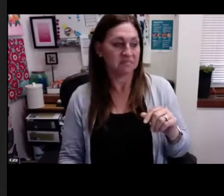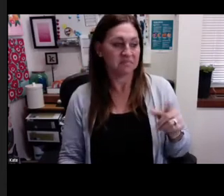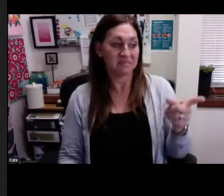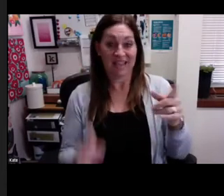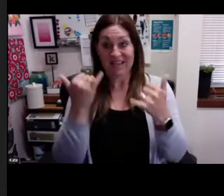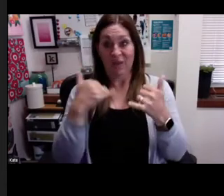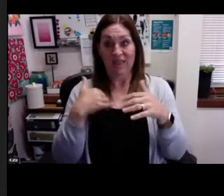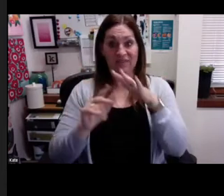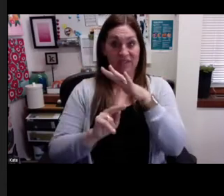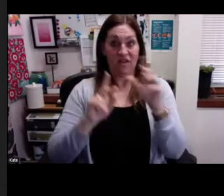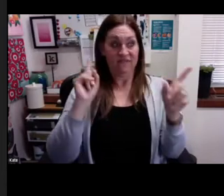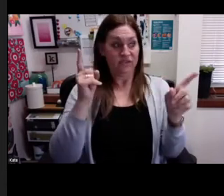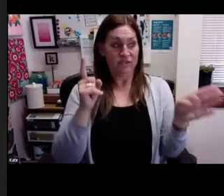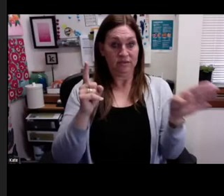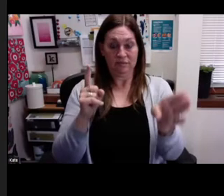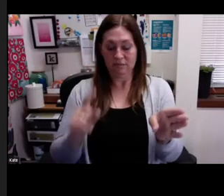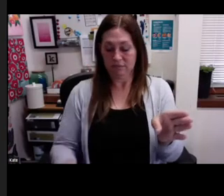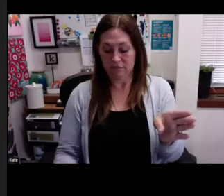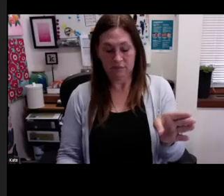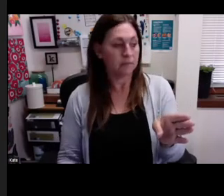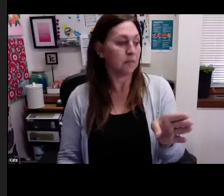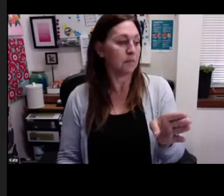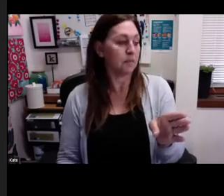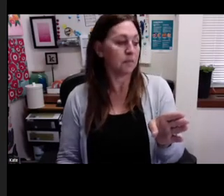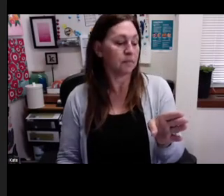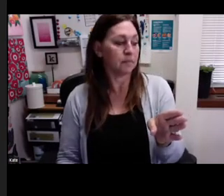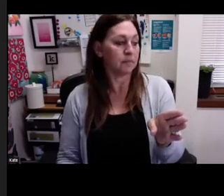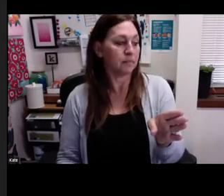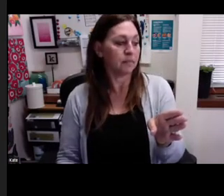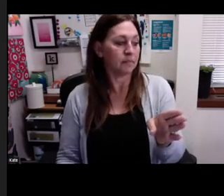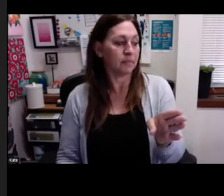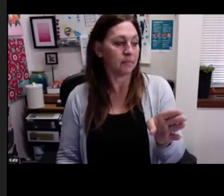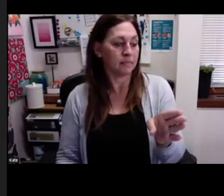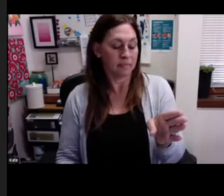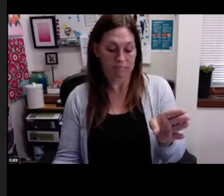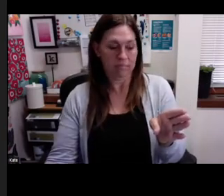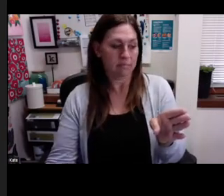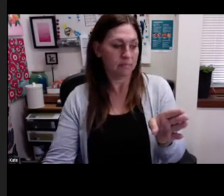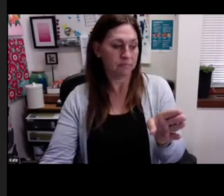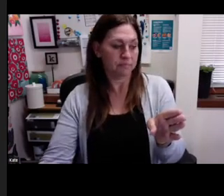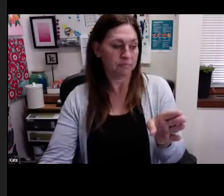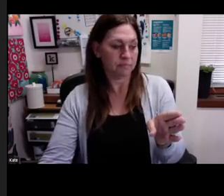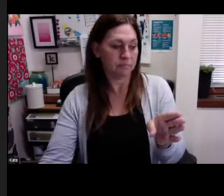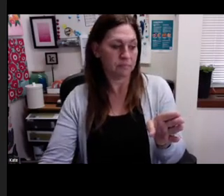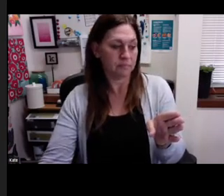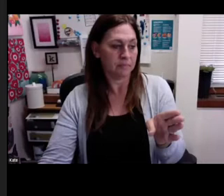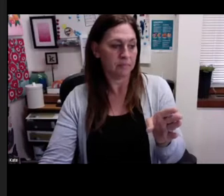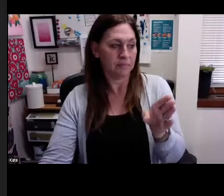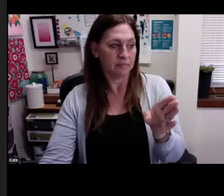grade, second grade. Now we have kinder and first in this slide that you're seeing right now.